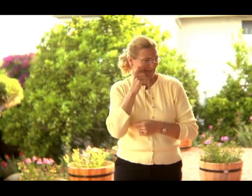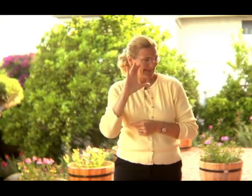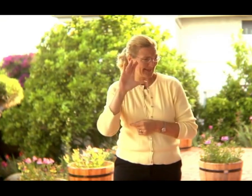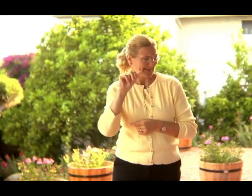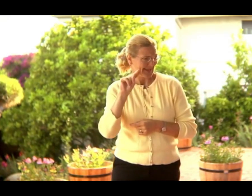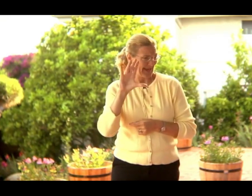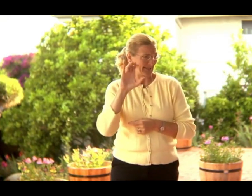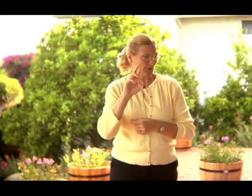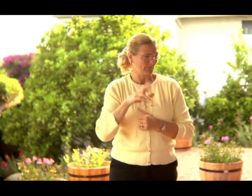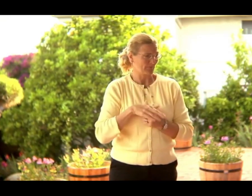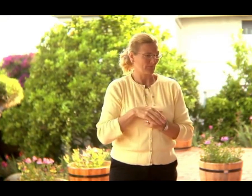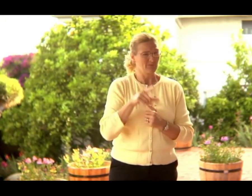cancer.